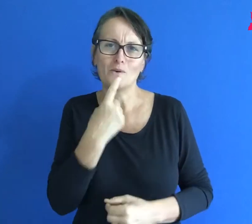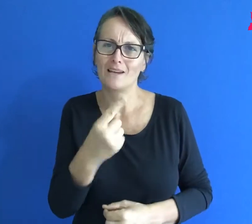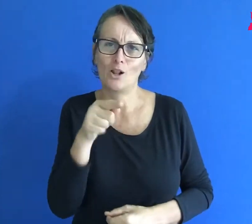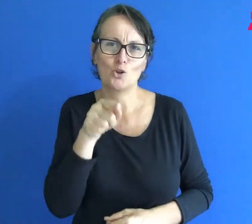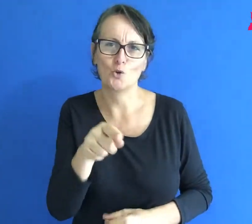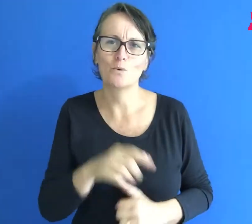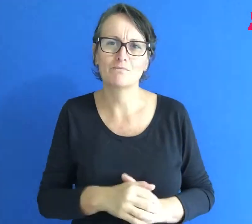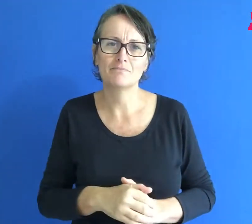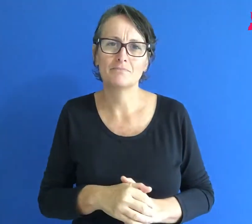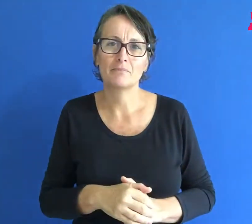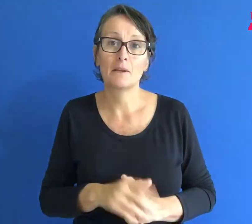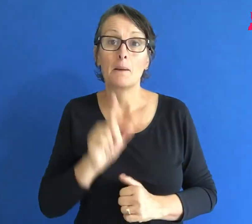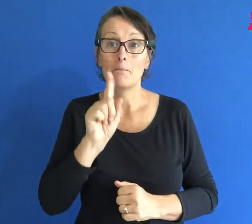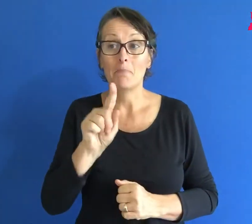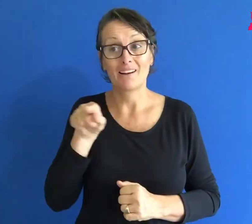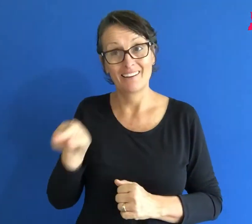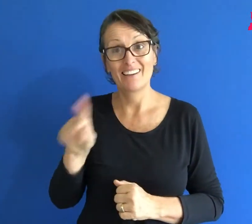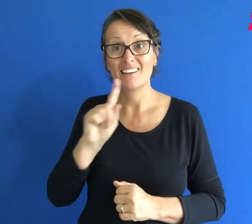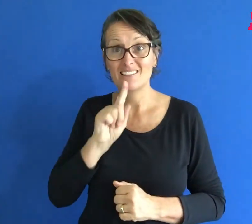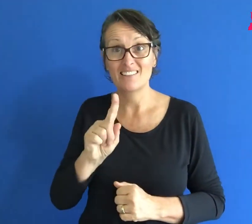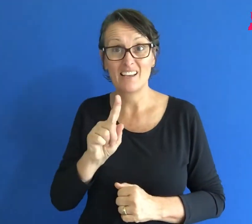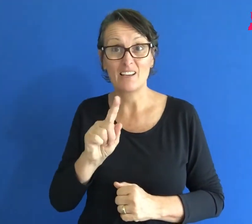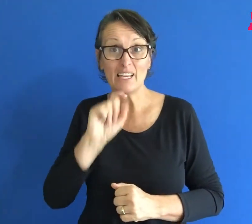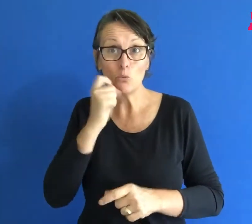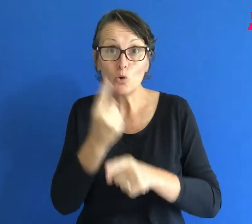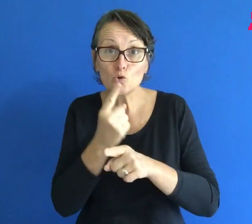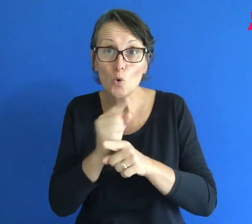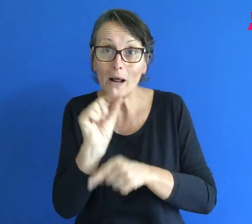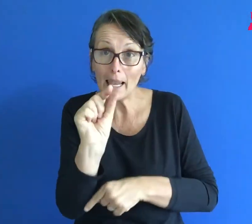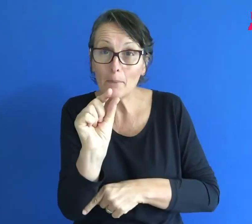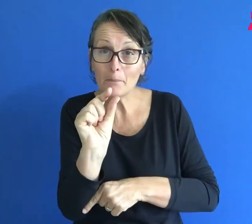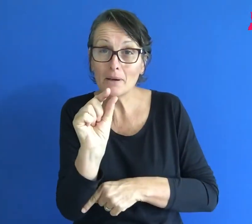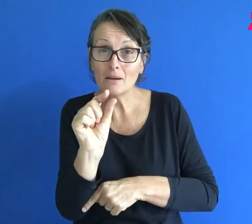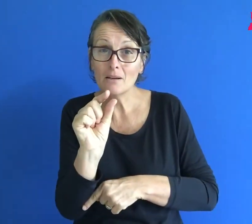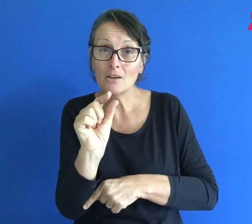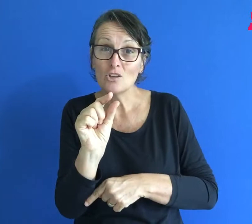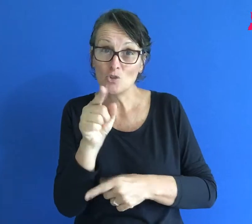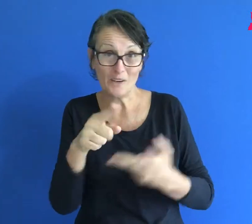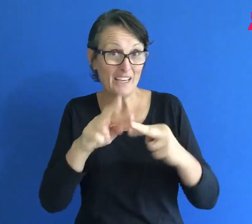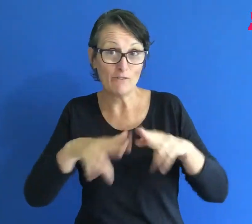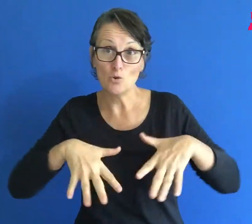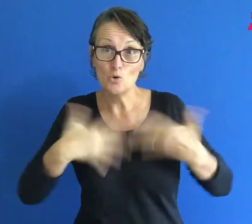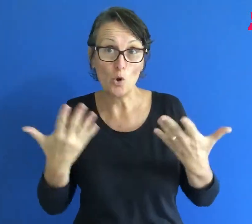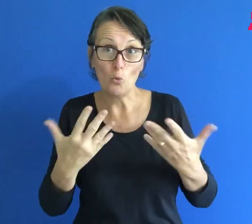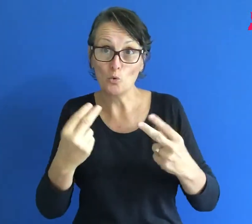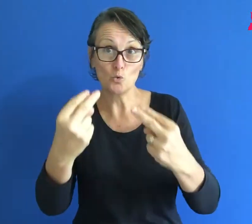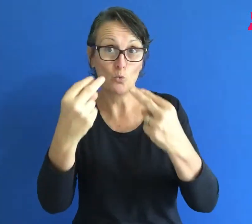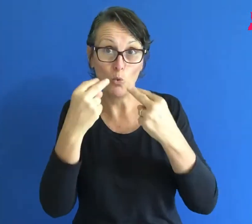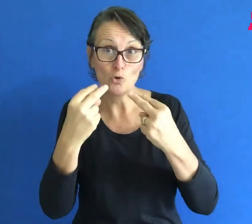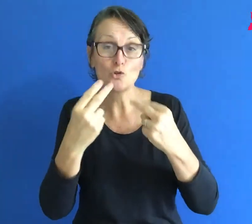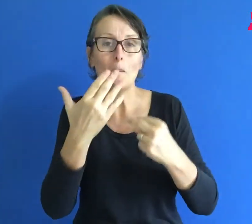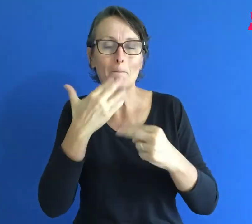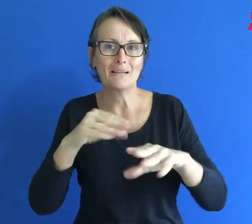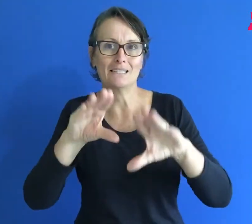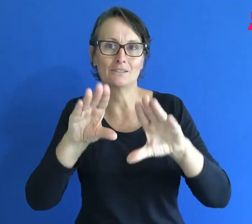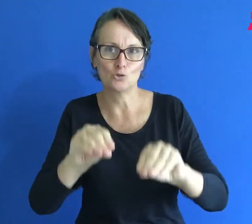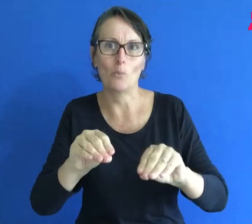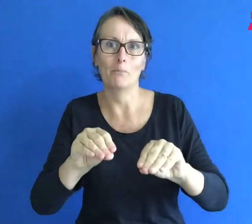However, Cliff's experiences that you are about to hear, they do remain quite graphic, and if you think that could be distressing for you, please, by all